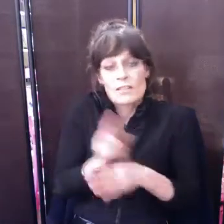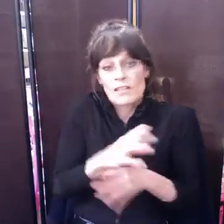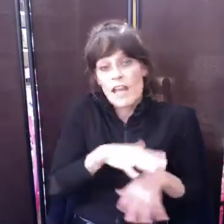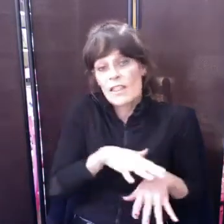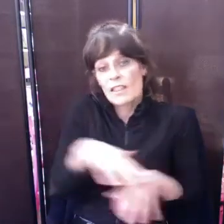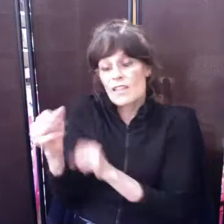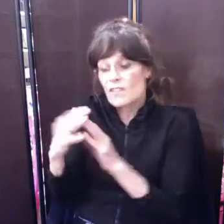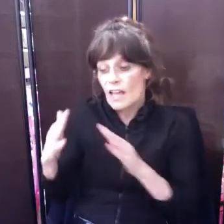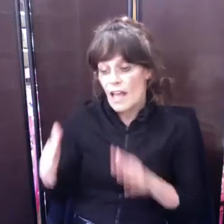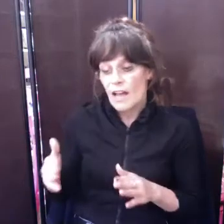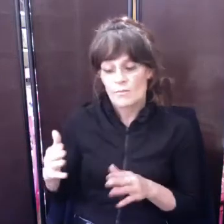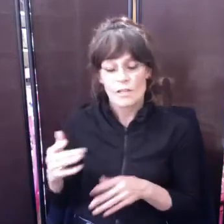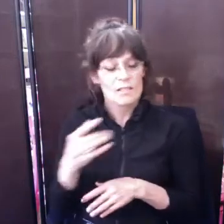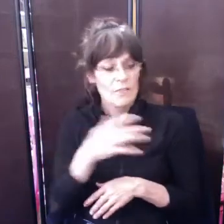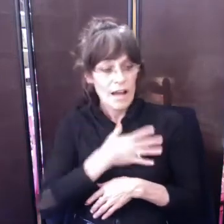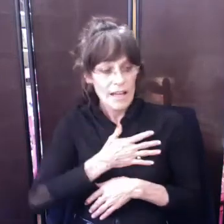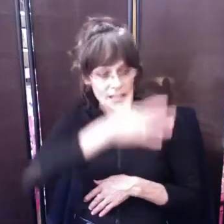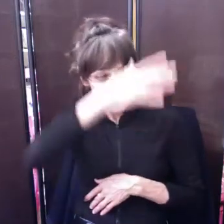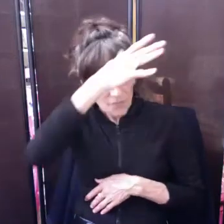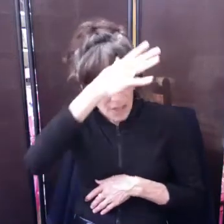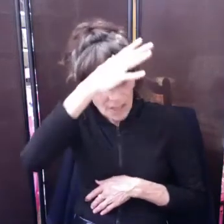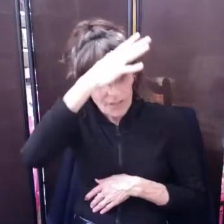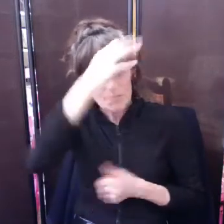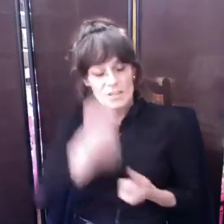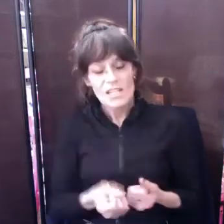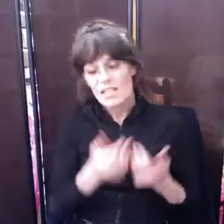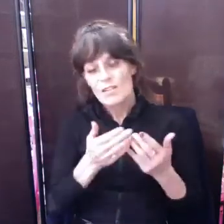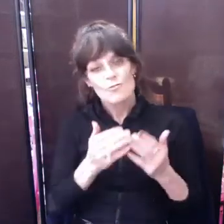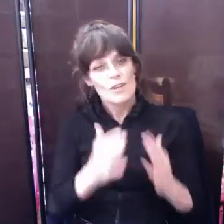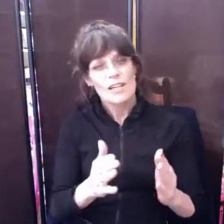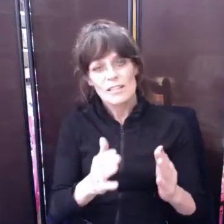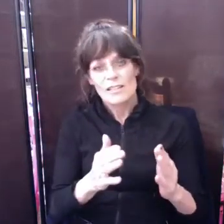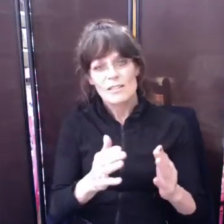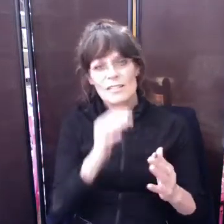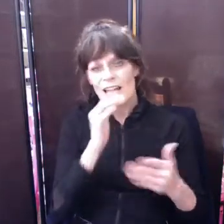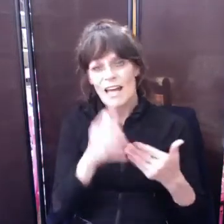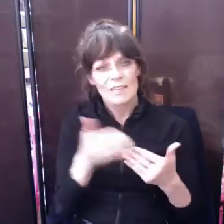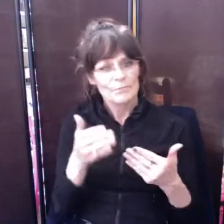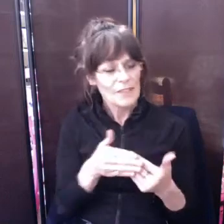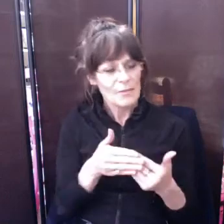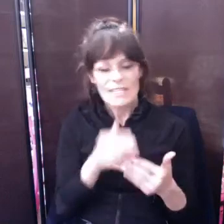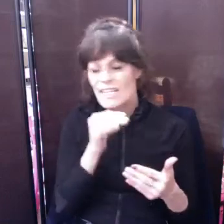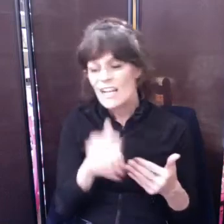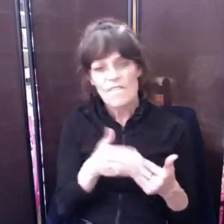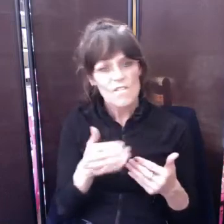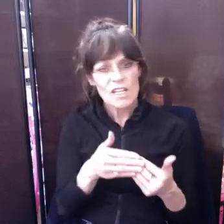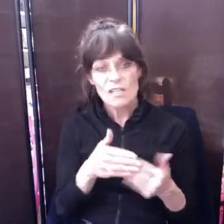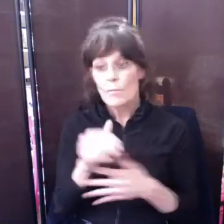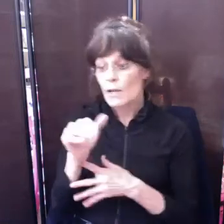in this case, in many ways, it was inconvenient. It was inconvenient. But you know what? AA turned me into somebody who